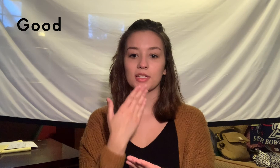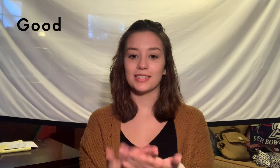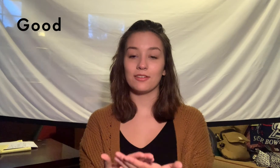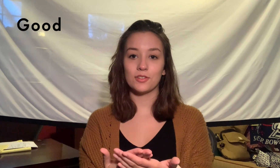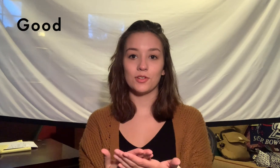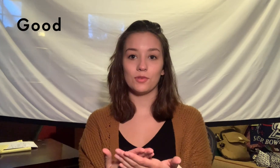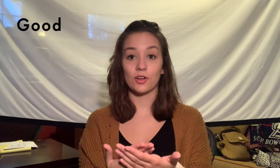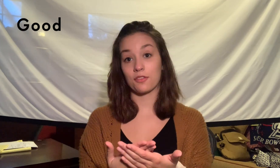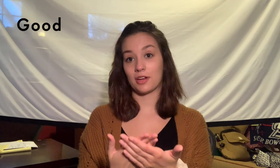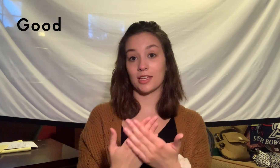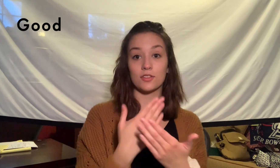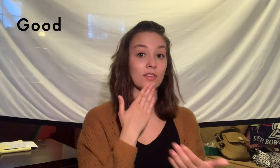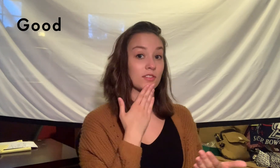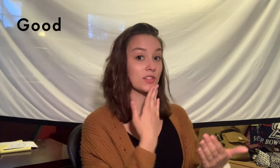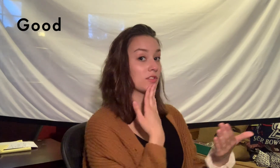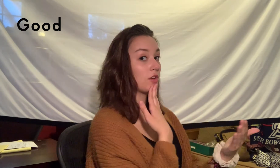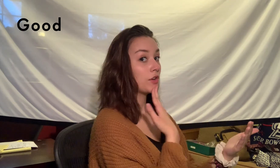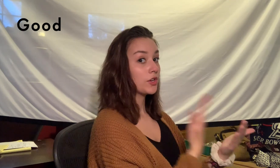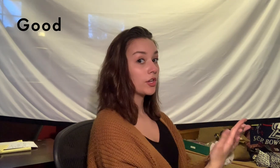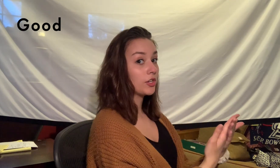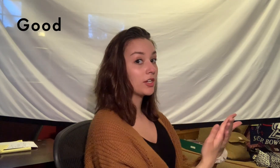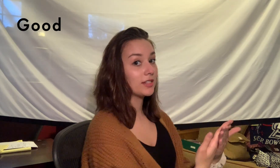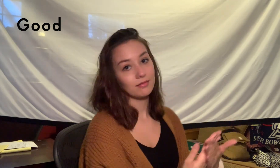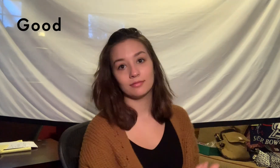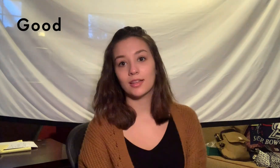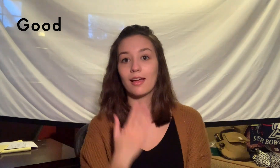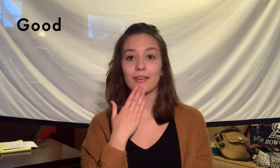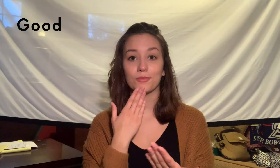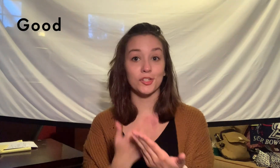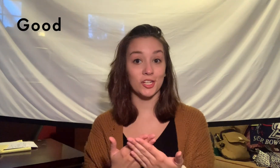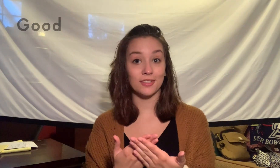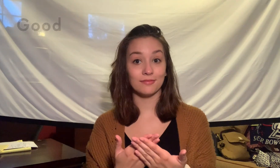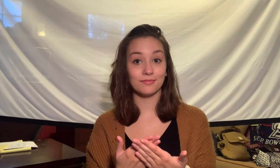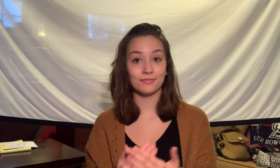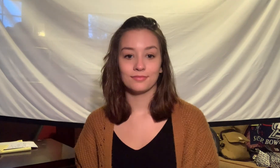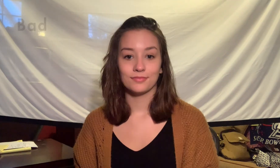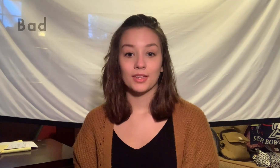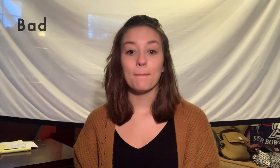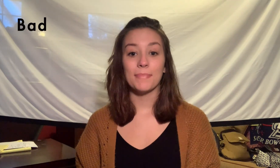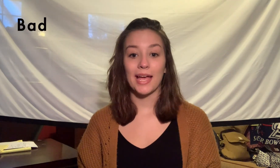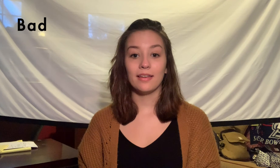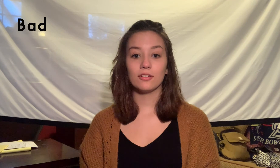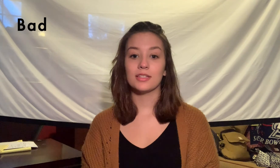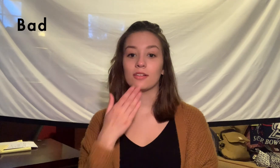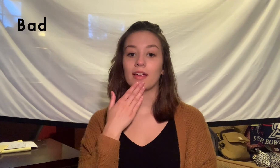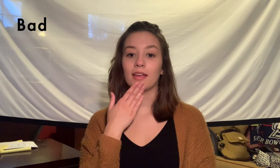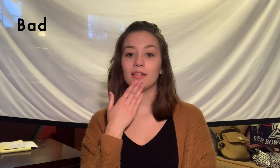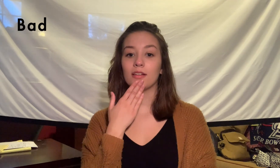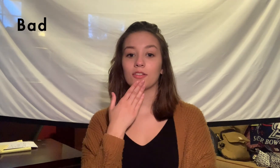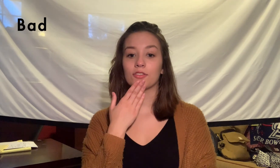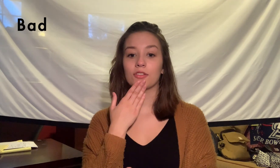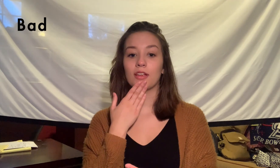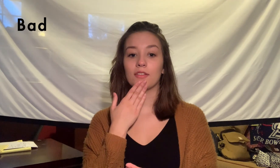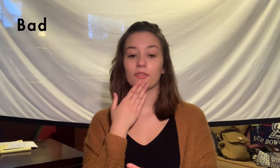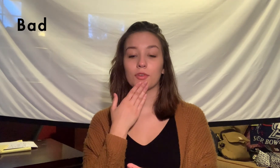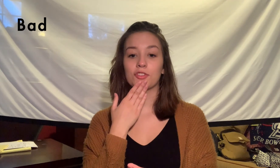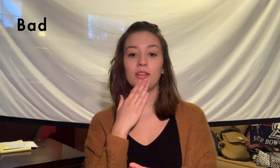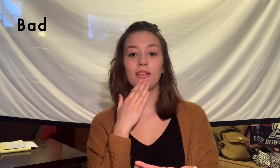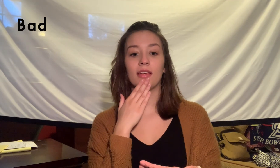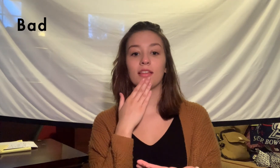down to your other hand. So this is good. I am good. Bad, you're going to take your hand on from your chin and